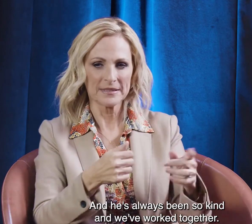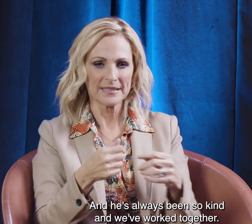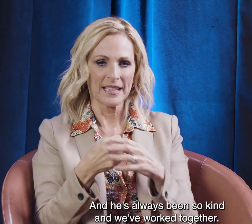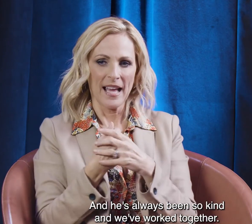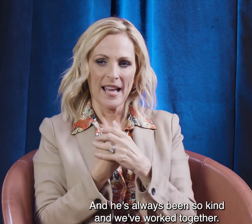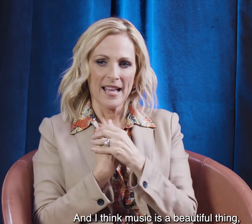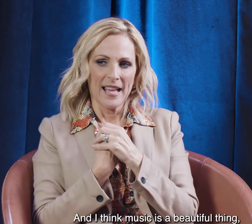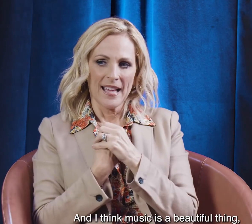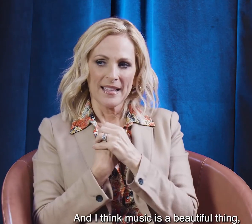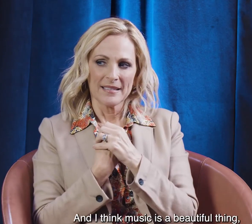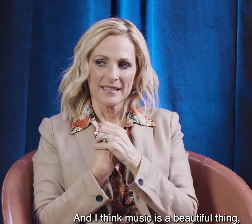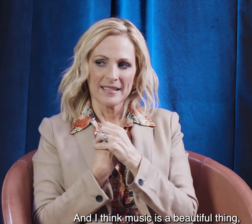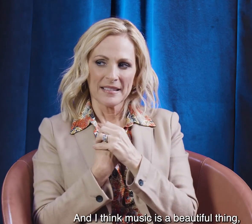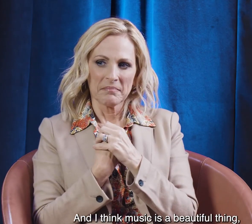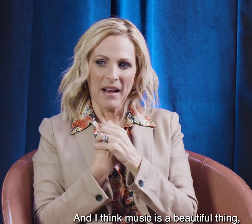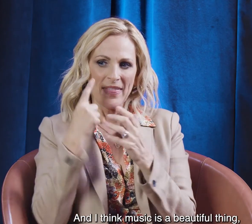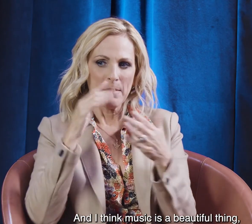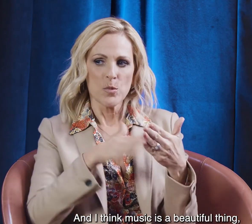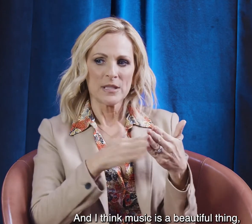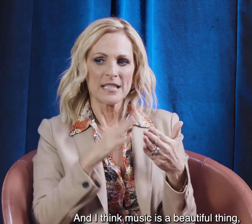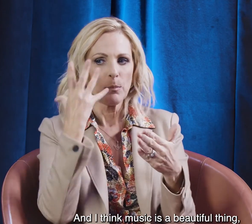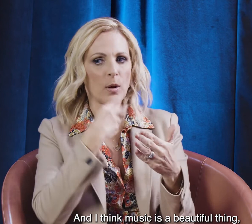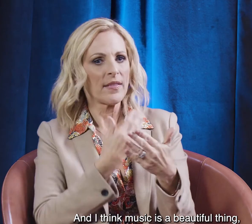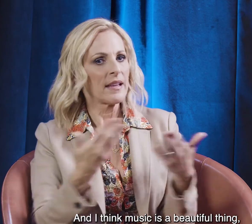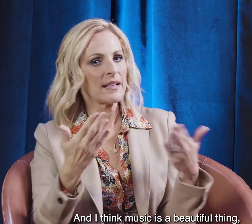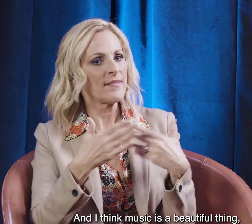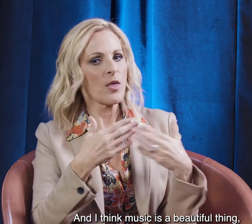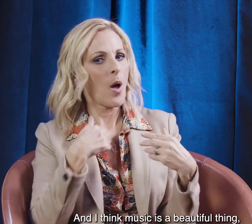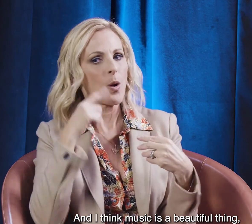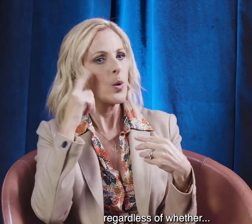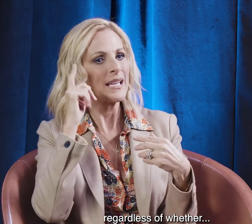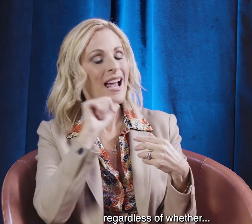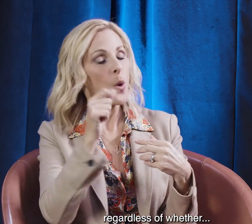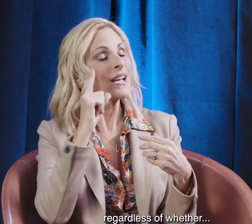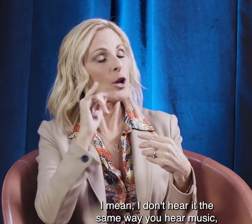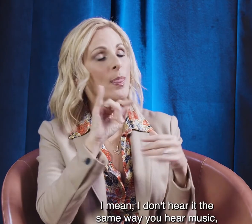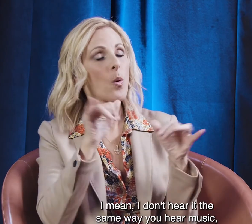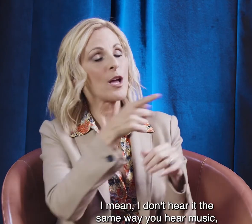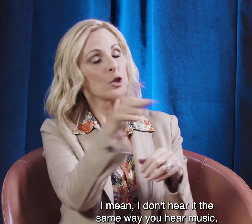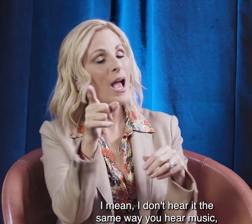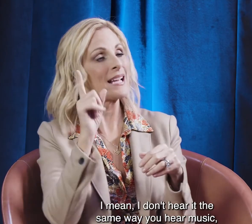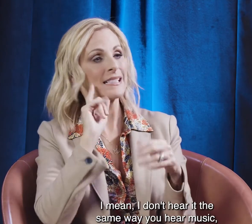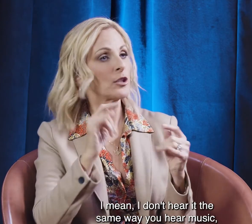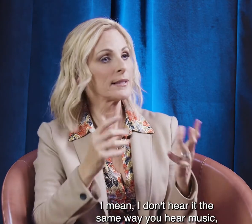together. And I think music is a beautiful thing, regardless of whether, I don't hear it the same way you hear